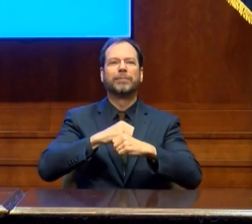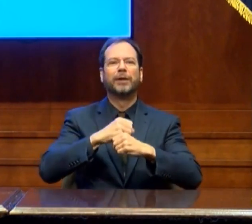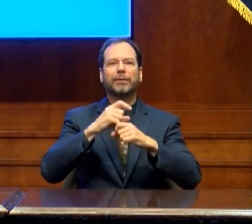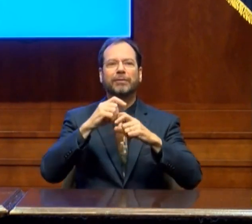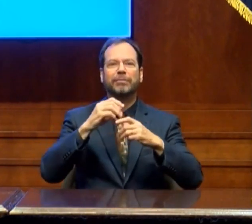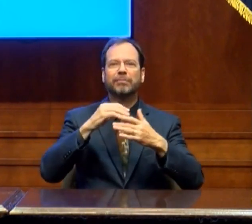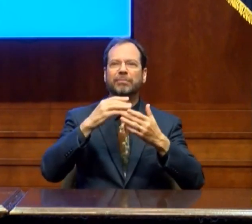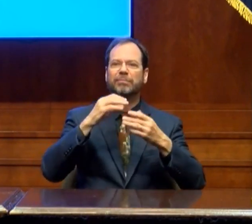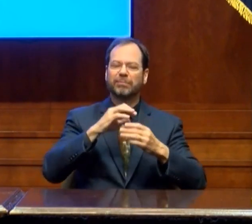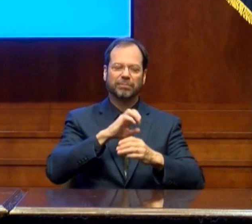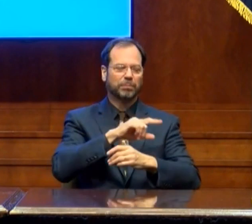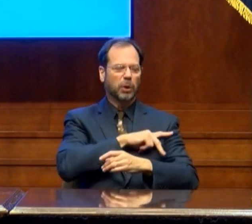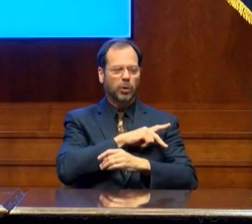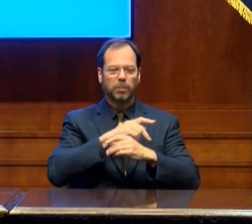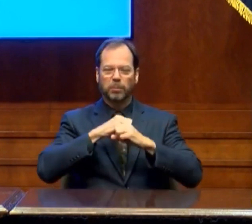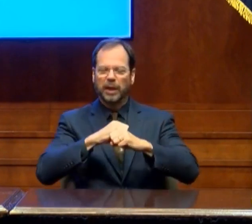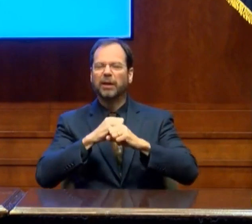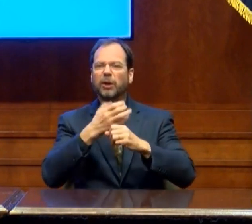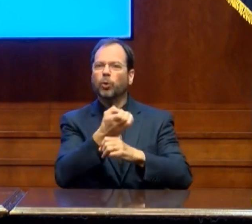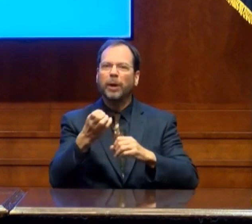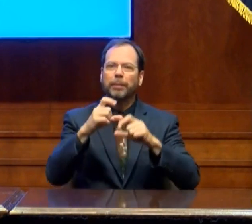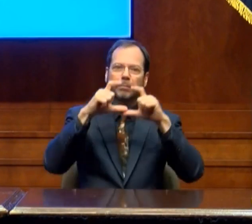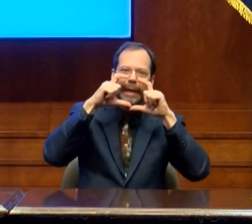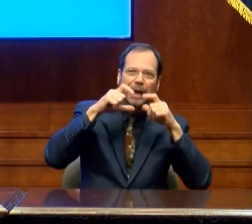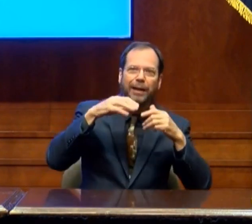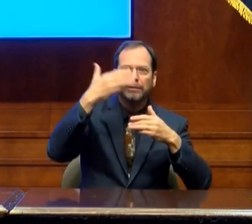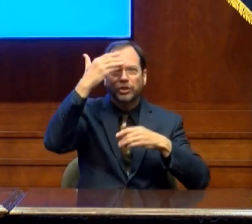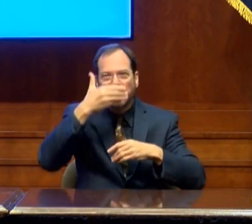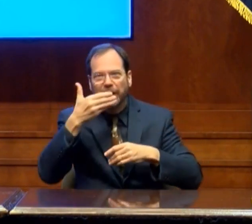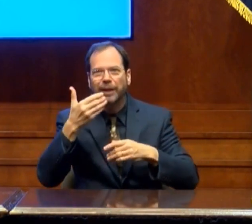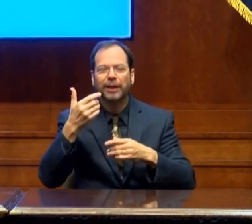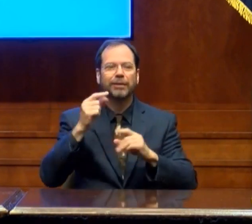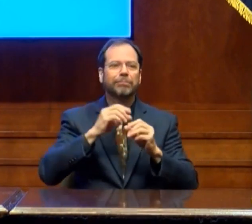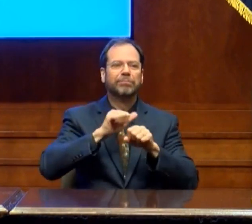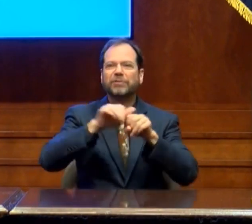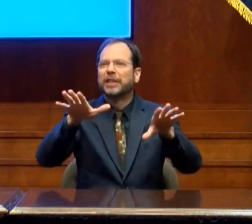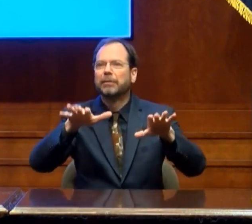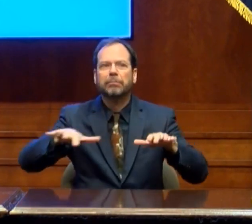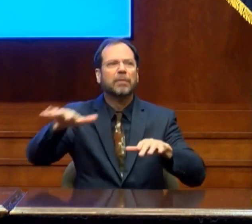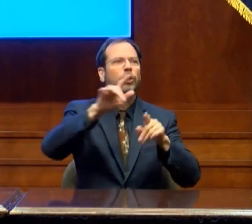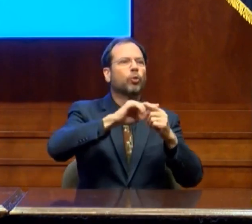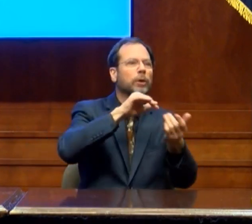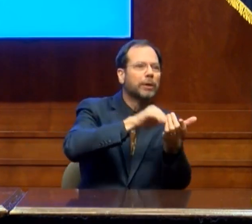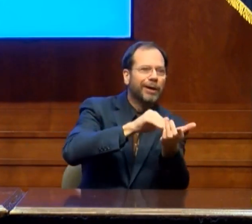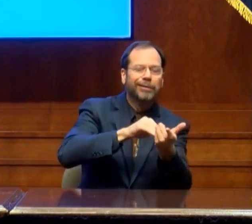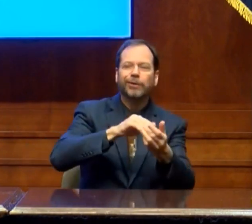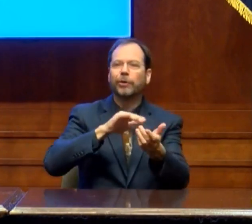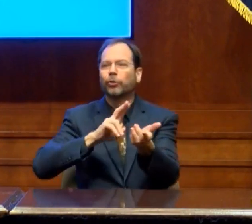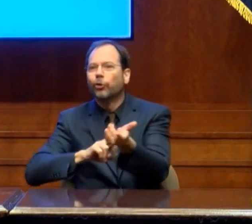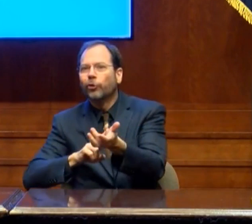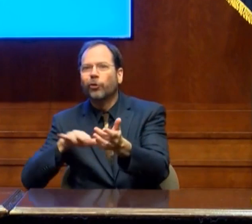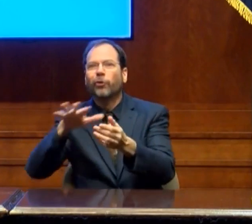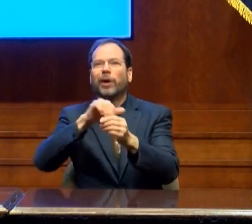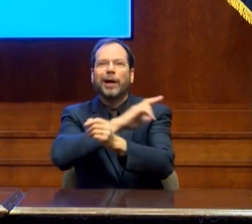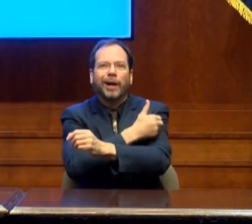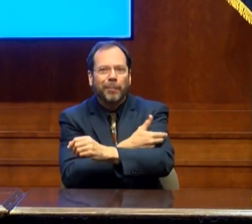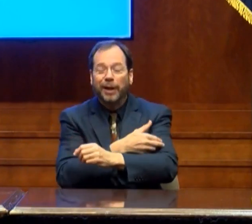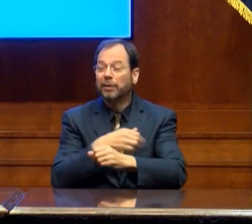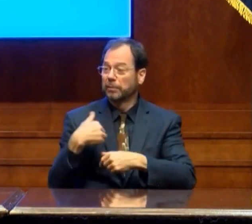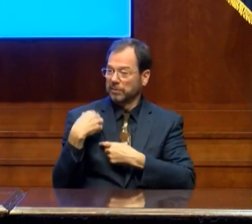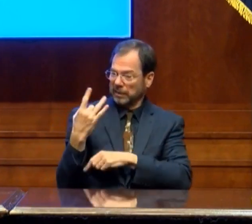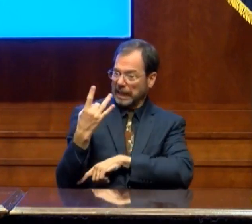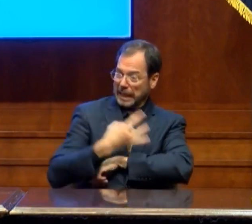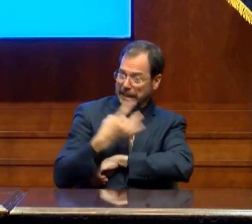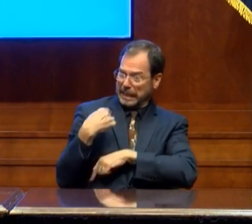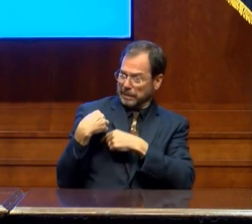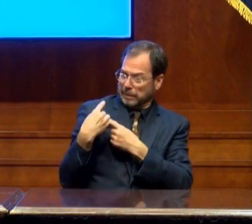protection equipment, that our first responders and our medical care professionals so desperately need. In just the past 8 days,